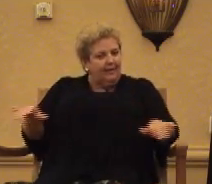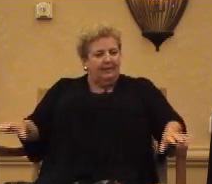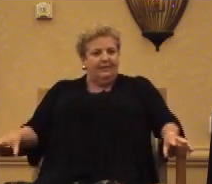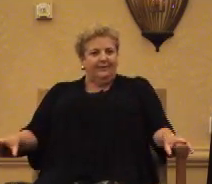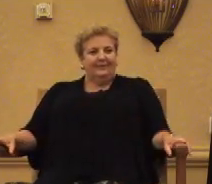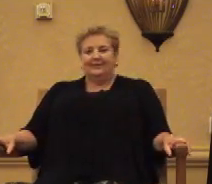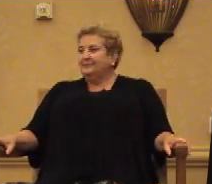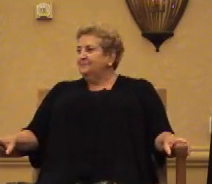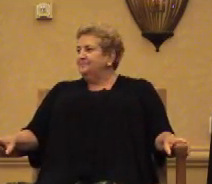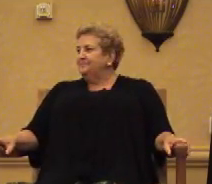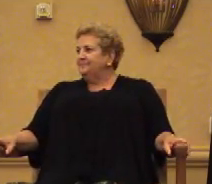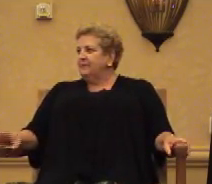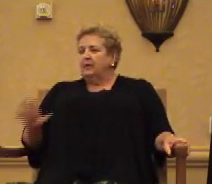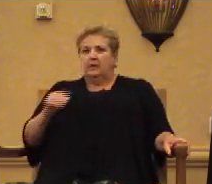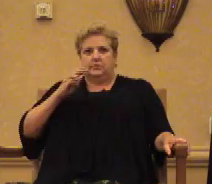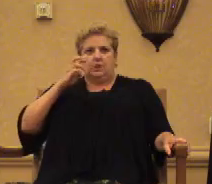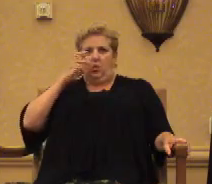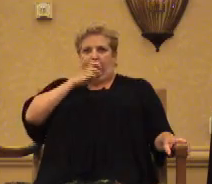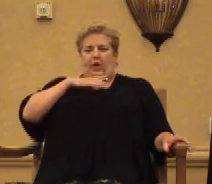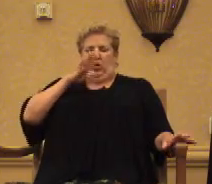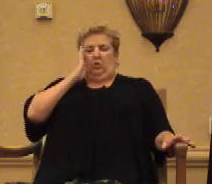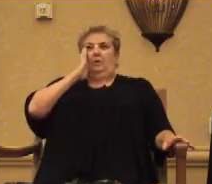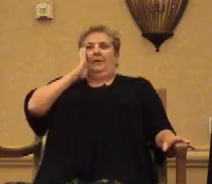It was the weirdest experience.